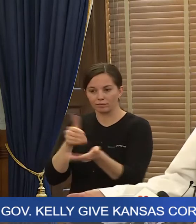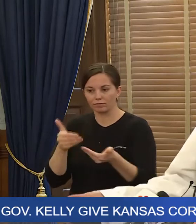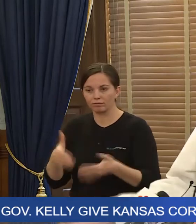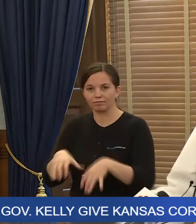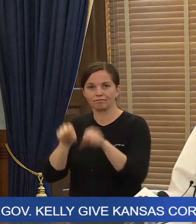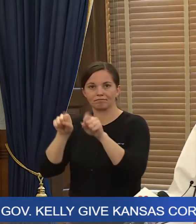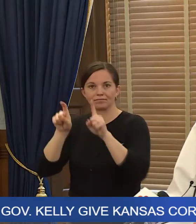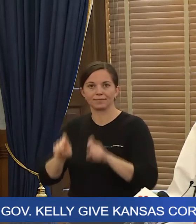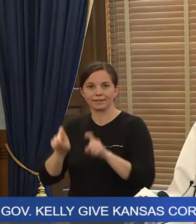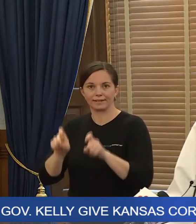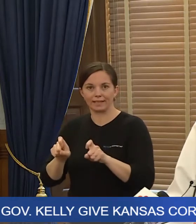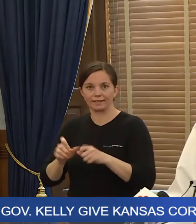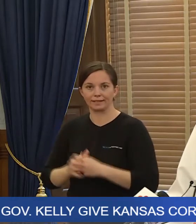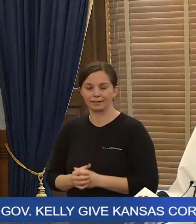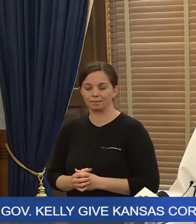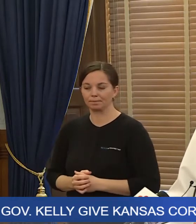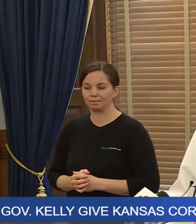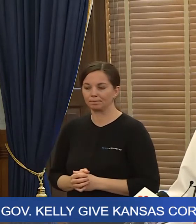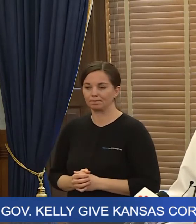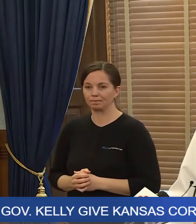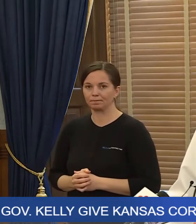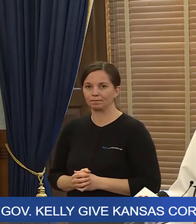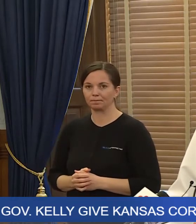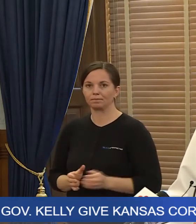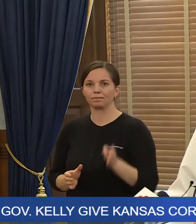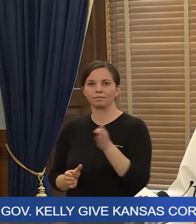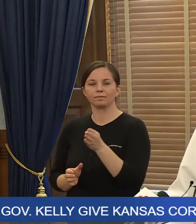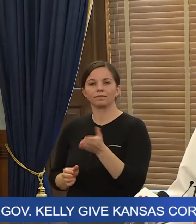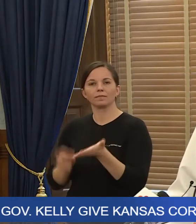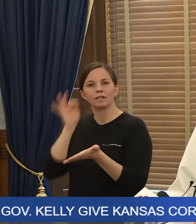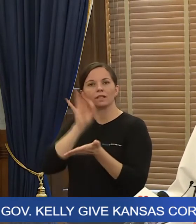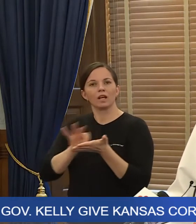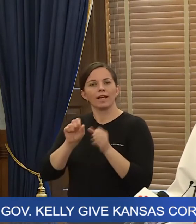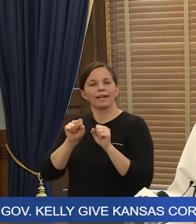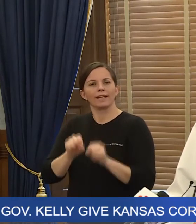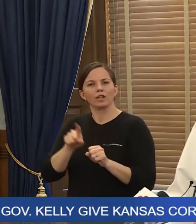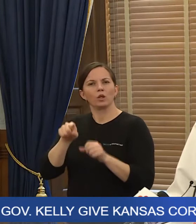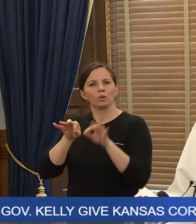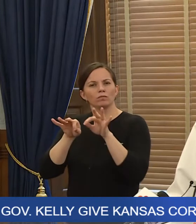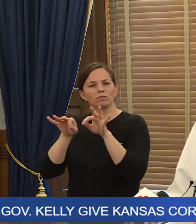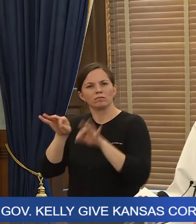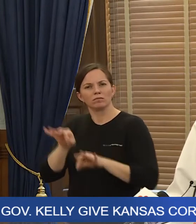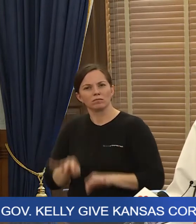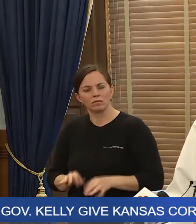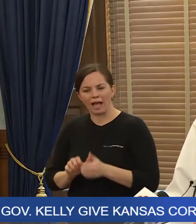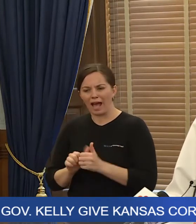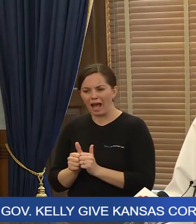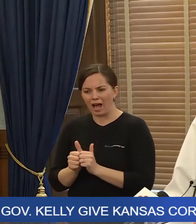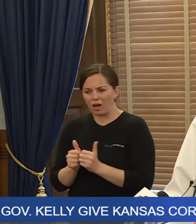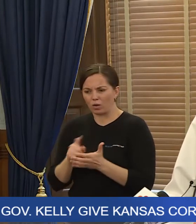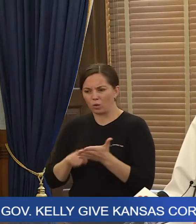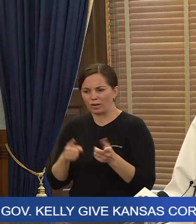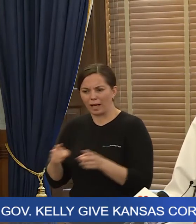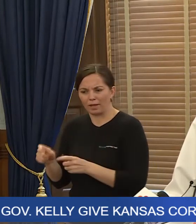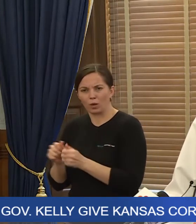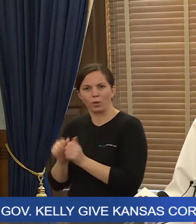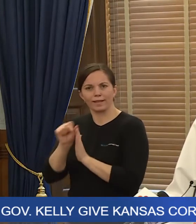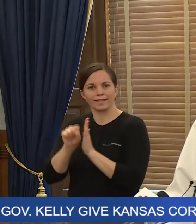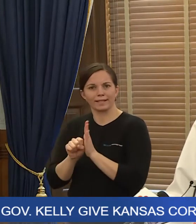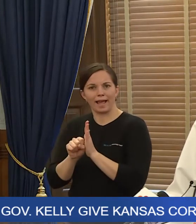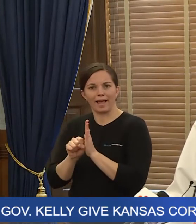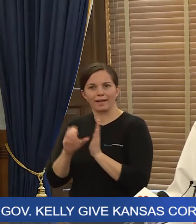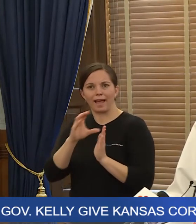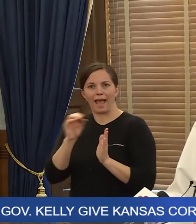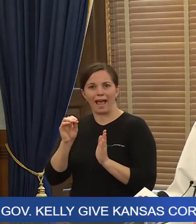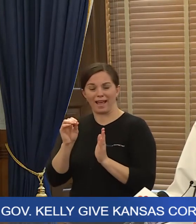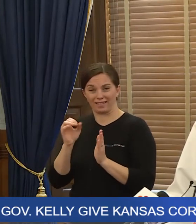in keeping with what this particular illness is. Secretary, can you evaluate how things are going with the state, and what's the likelihood of us being